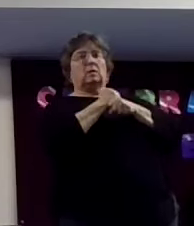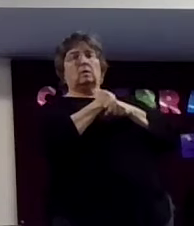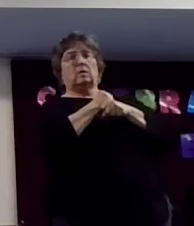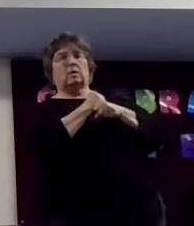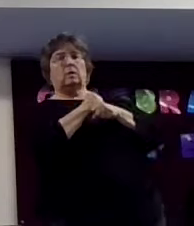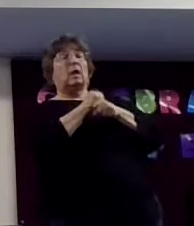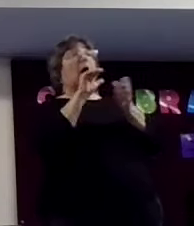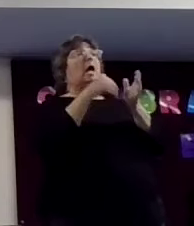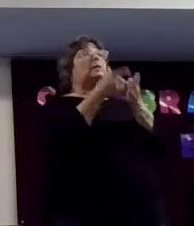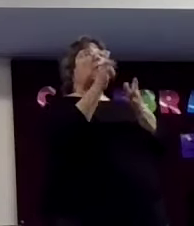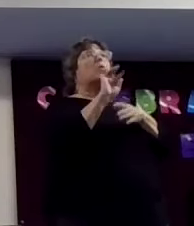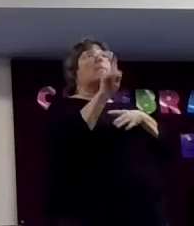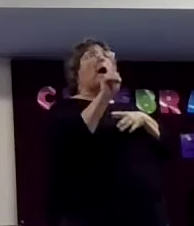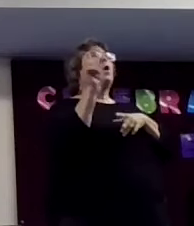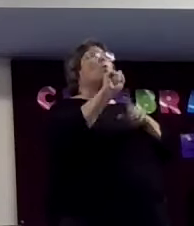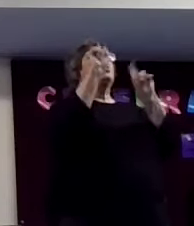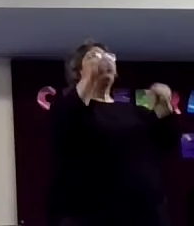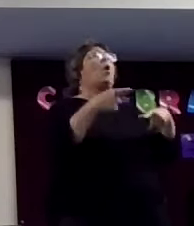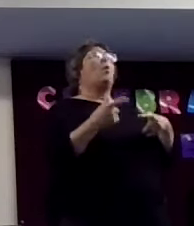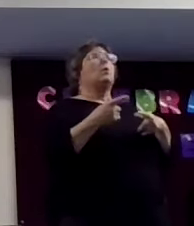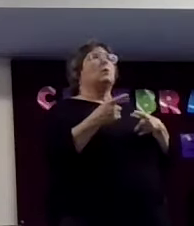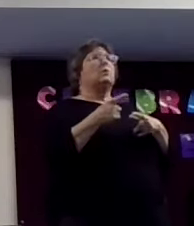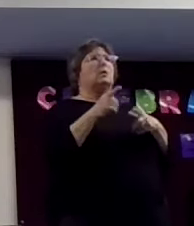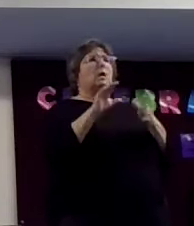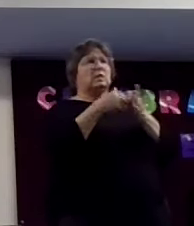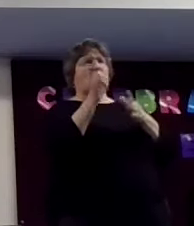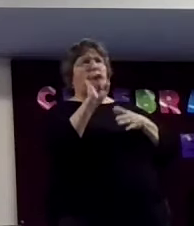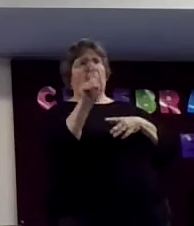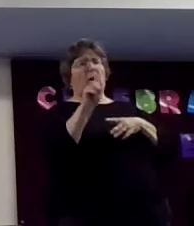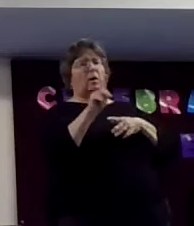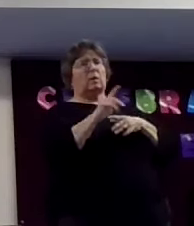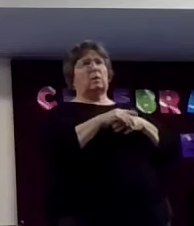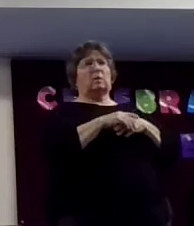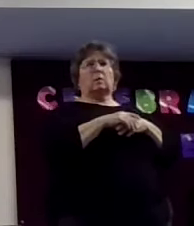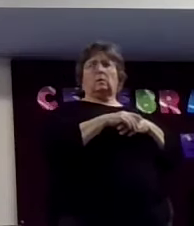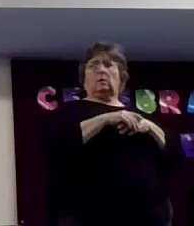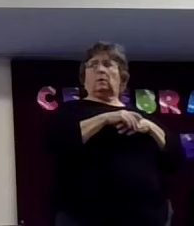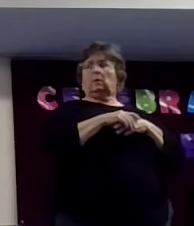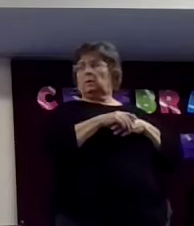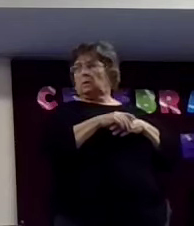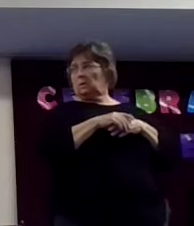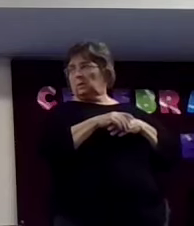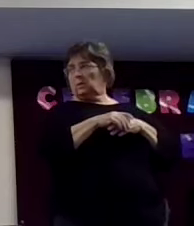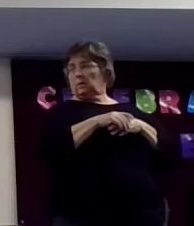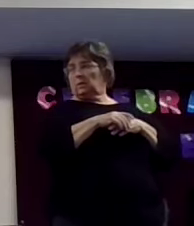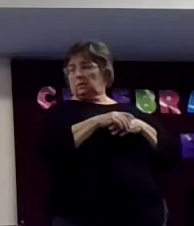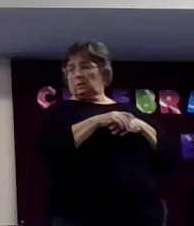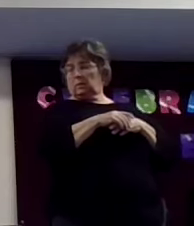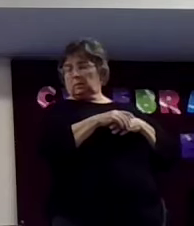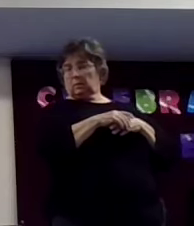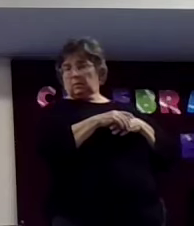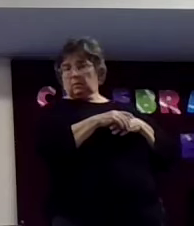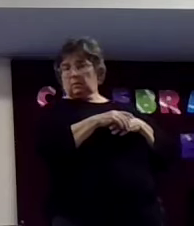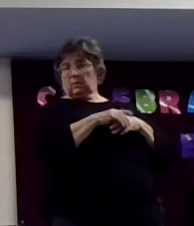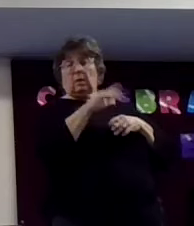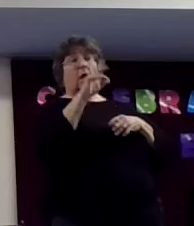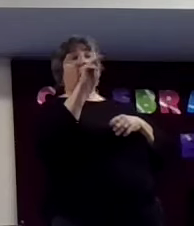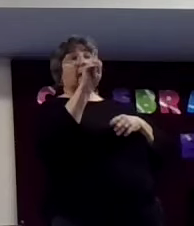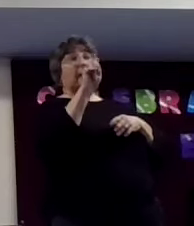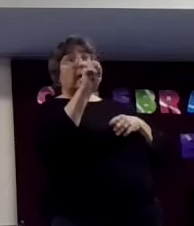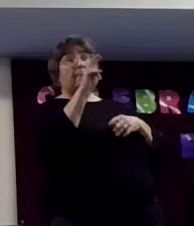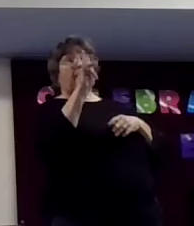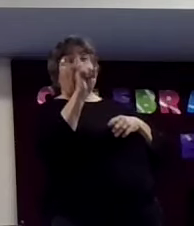the Central Park area, where would someone go? The Islington Center? Yes, they would definitely know about it. Ken